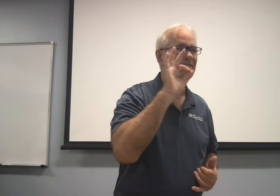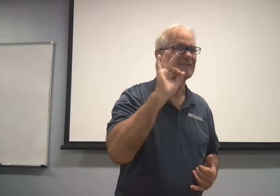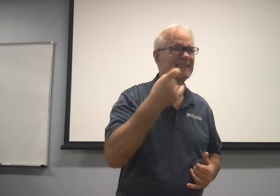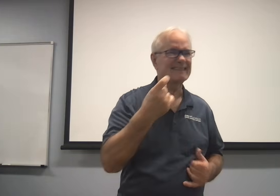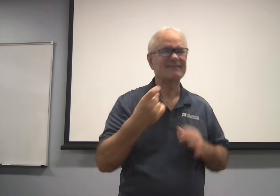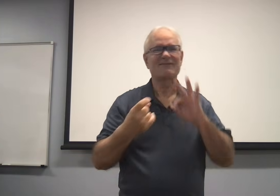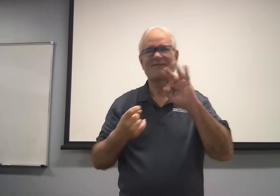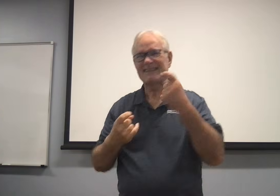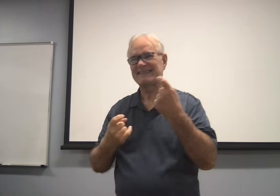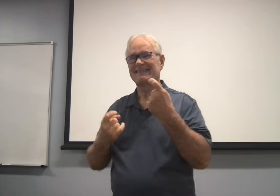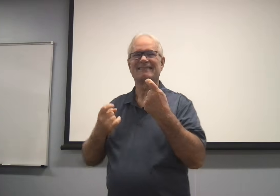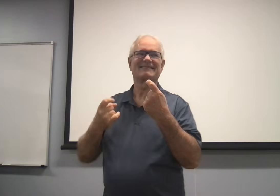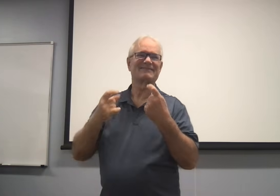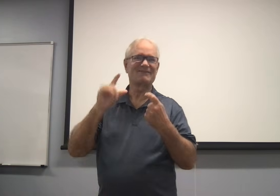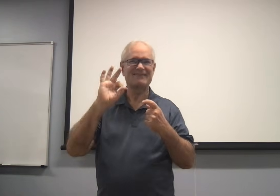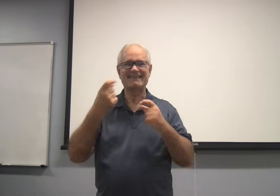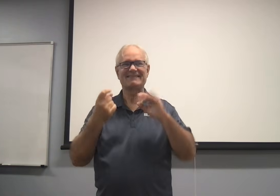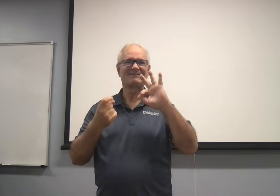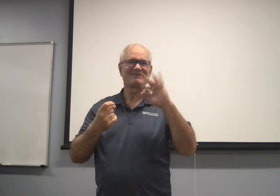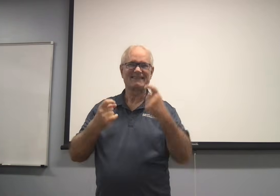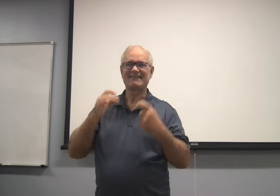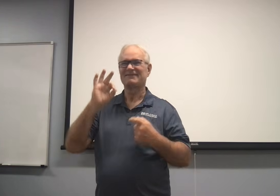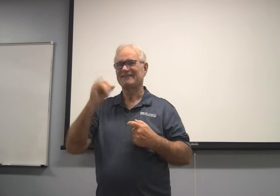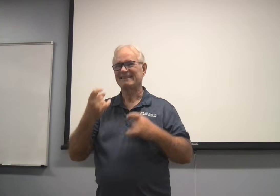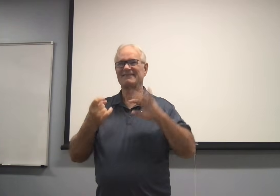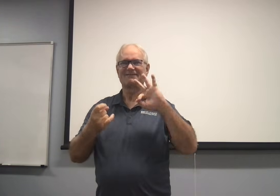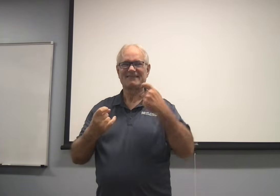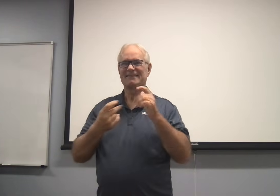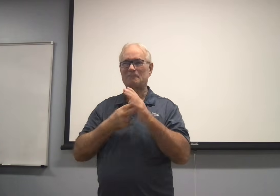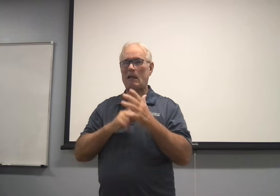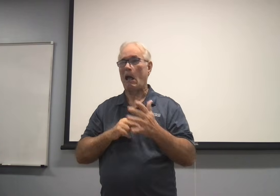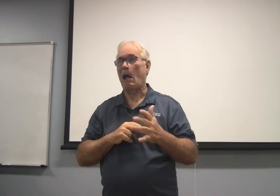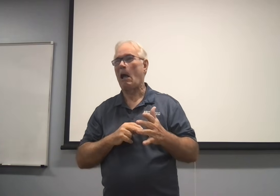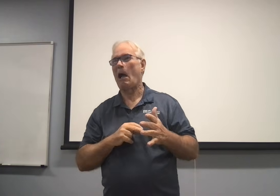You learned that today. Fix, fix, fix, fix.